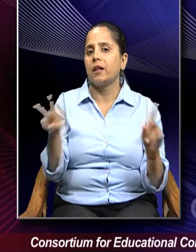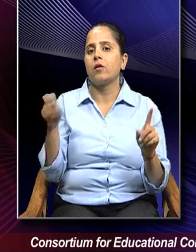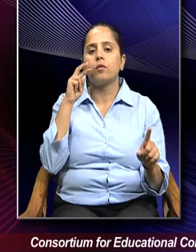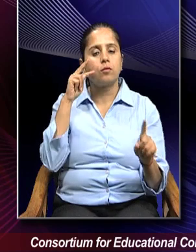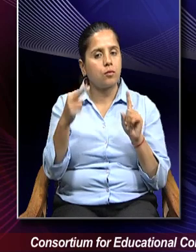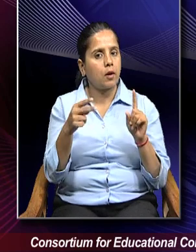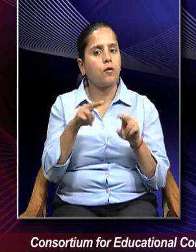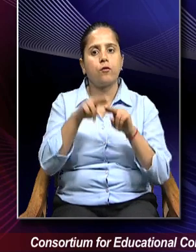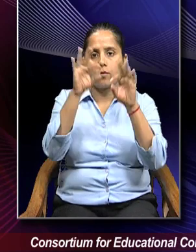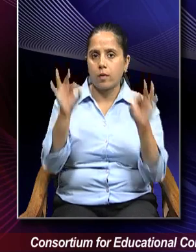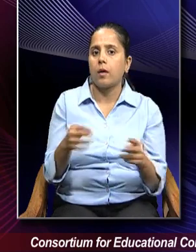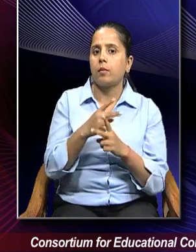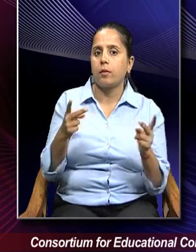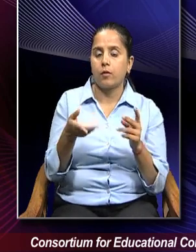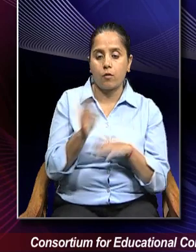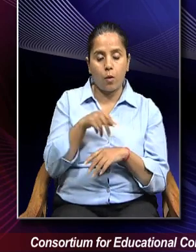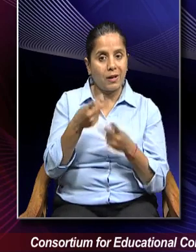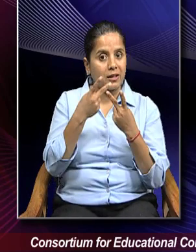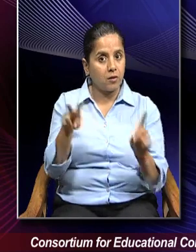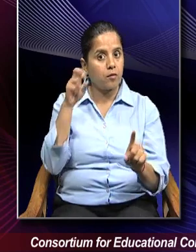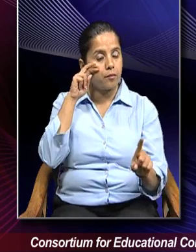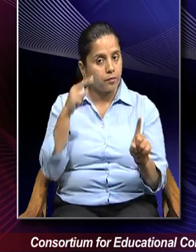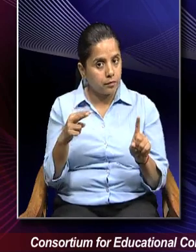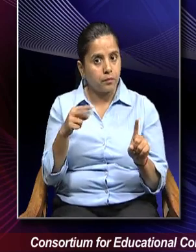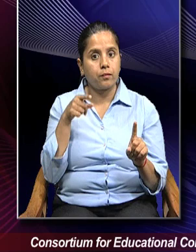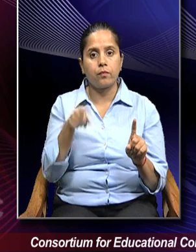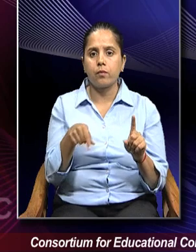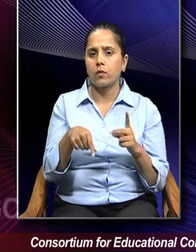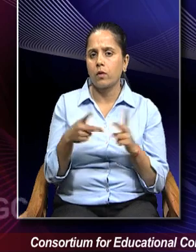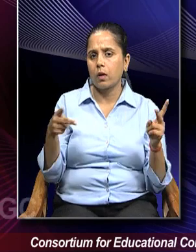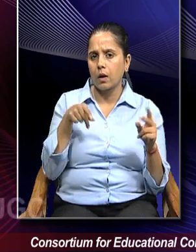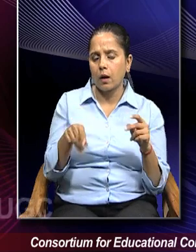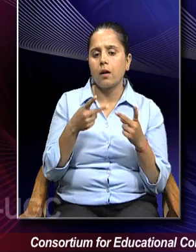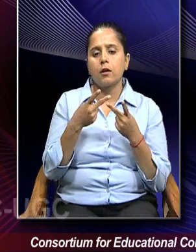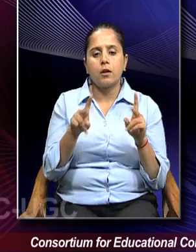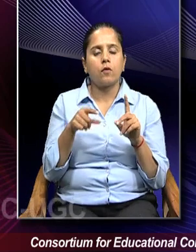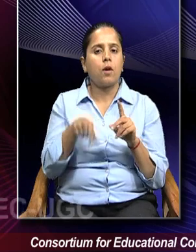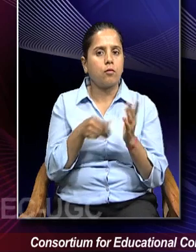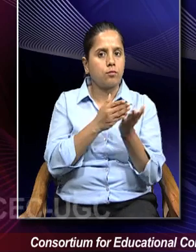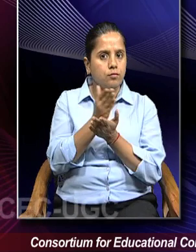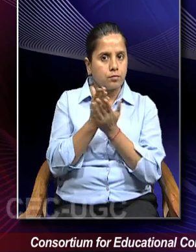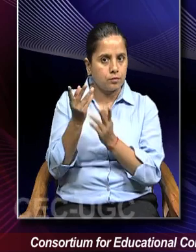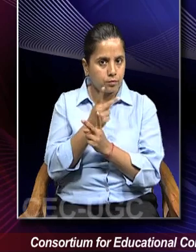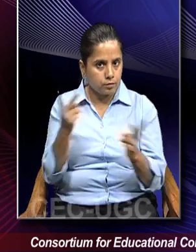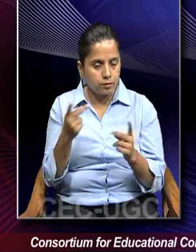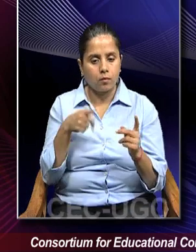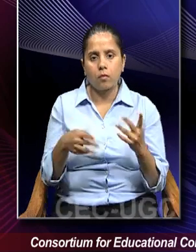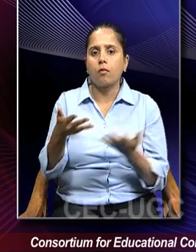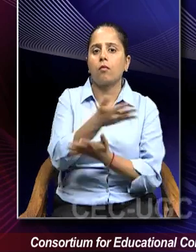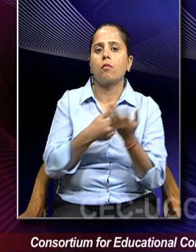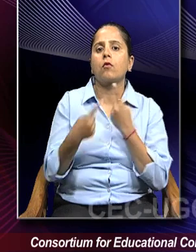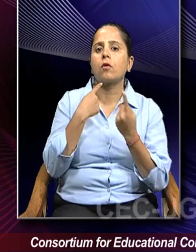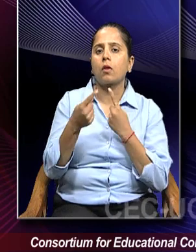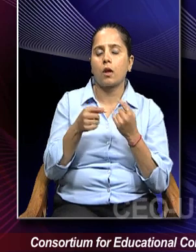perspectives and frameworks. So, from different aspects, from the different dimensions, we are discussing a